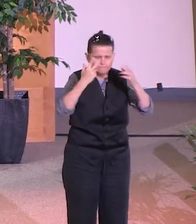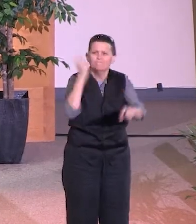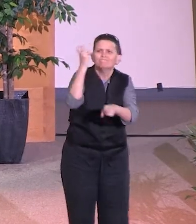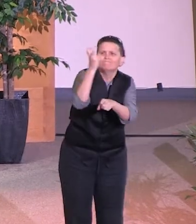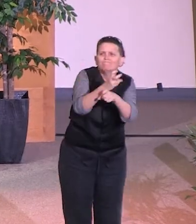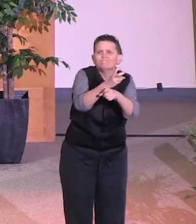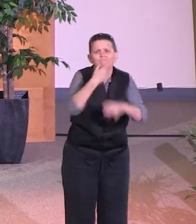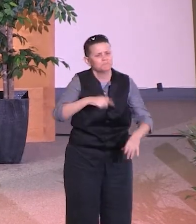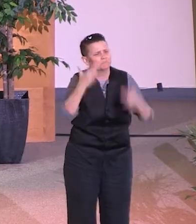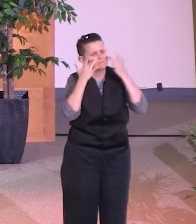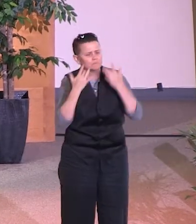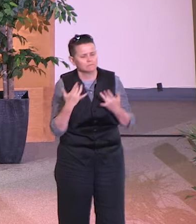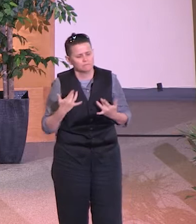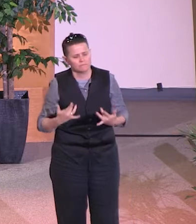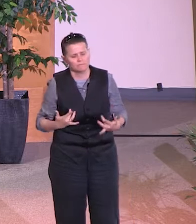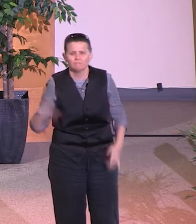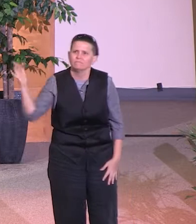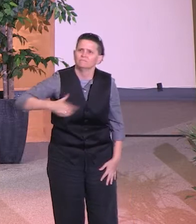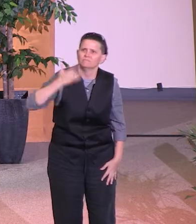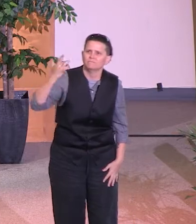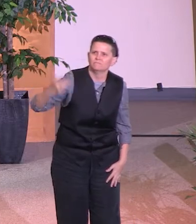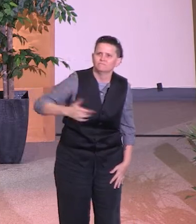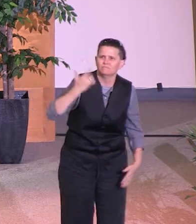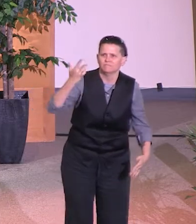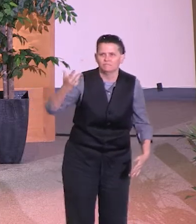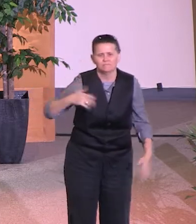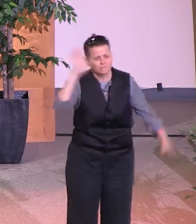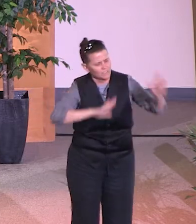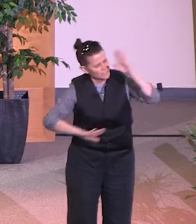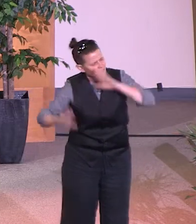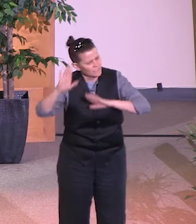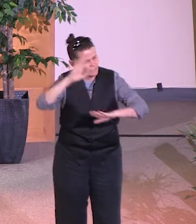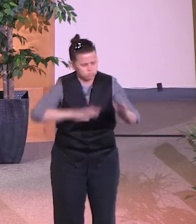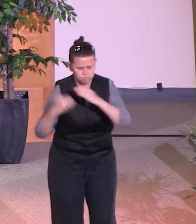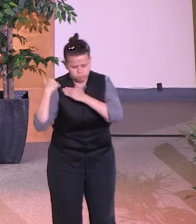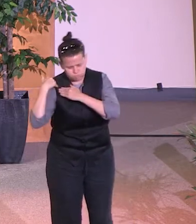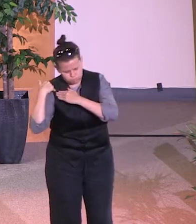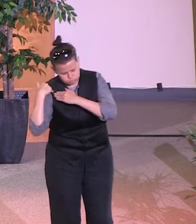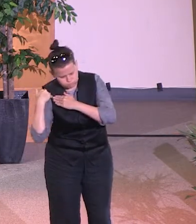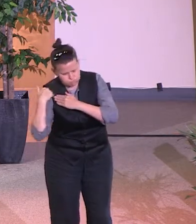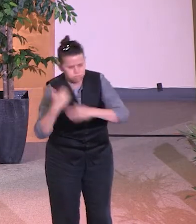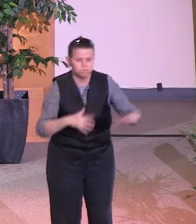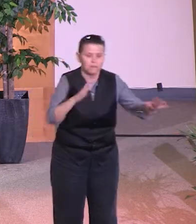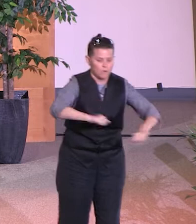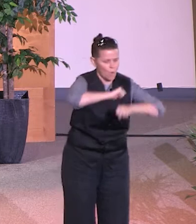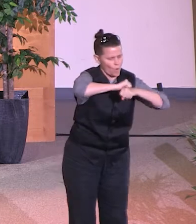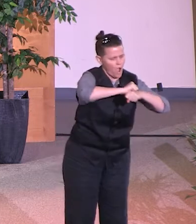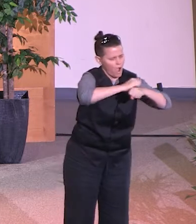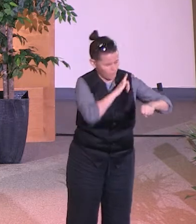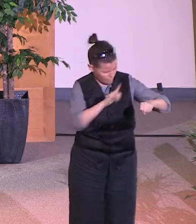in despair, and you've got troubles that you can't bear. Stand on the rock.